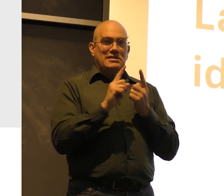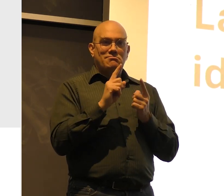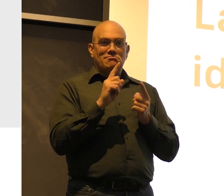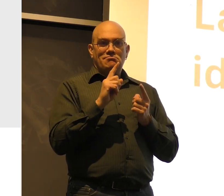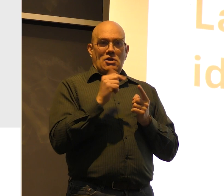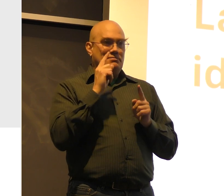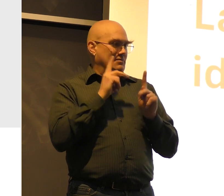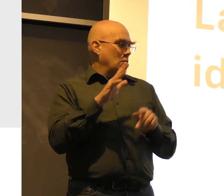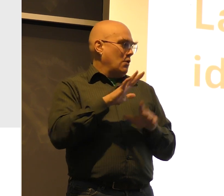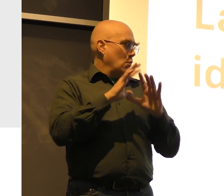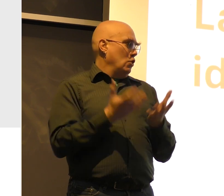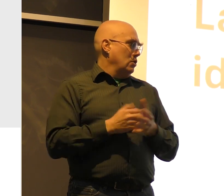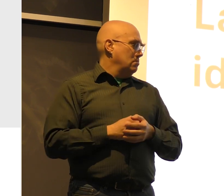learned is meeting other deaf people.